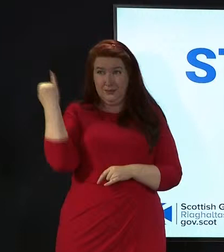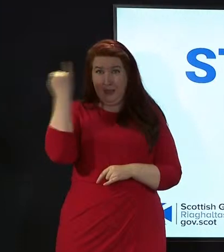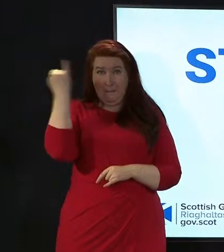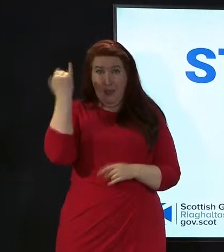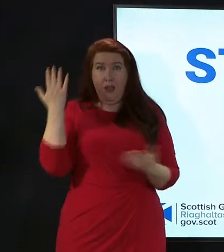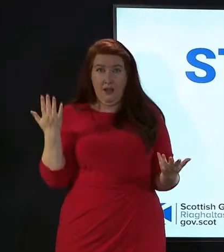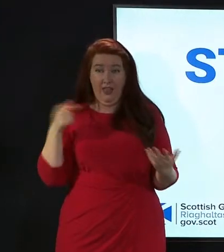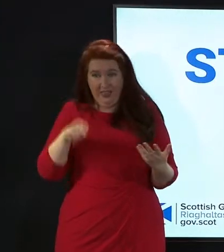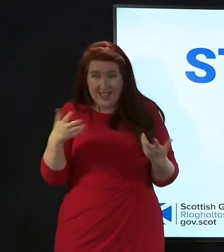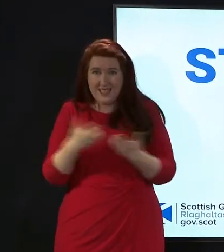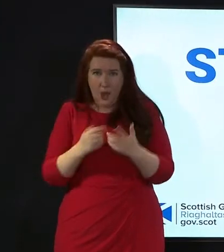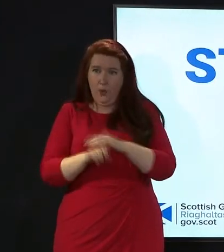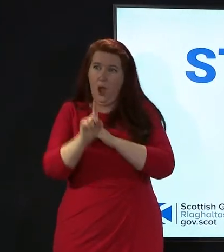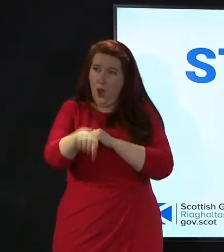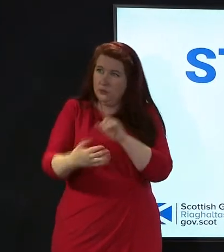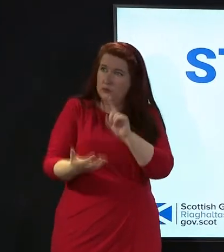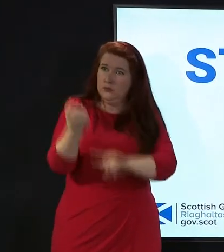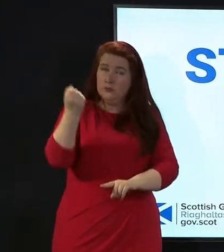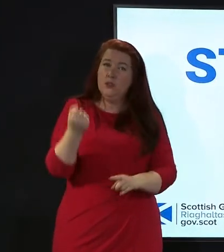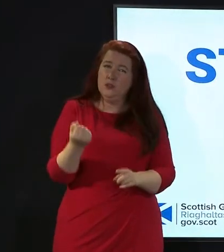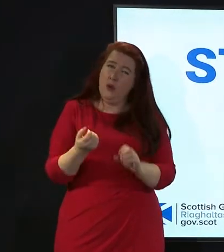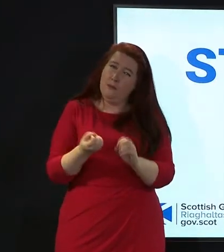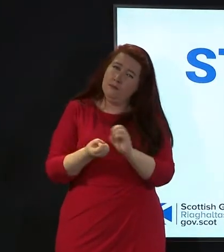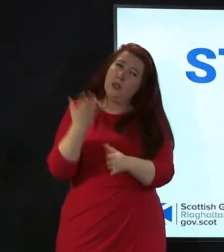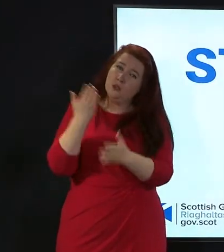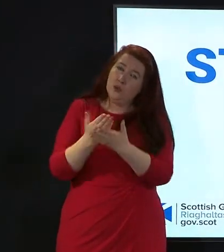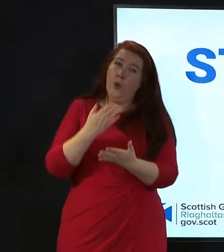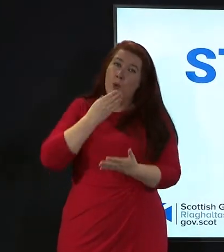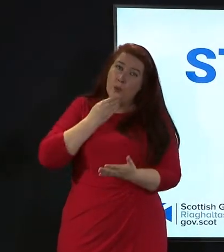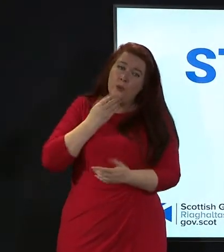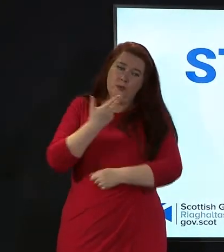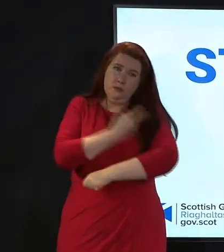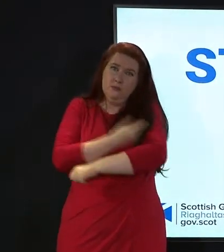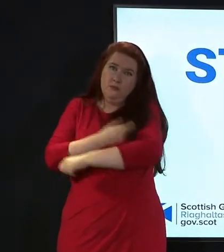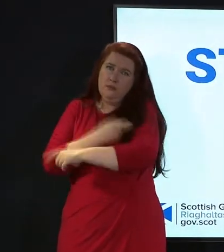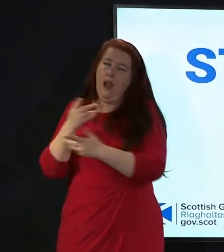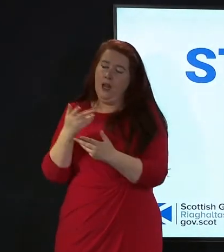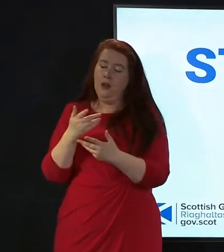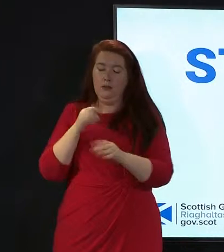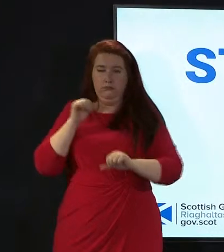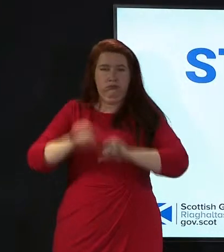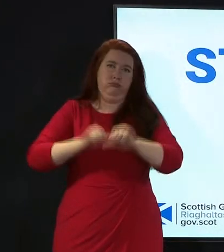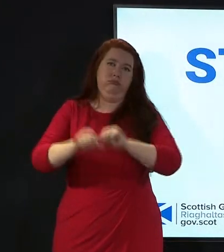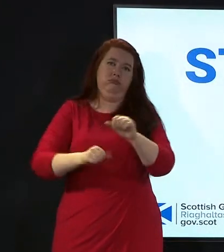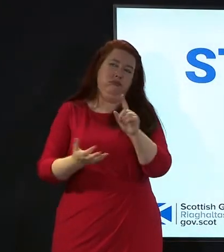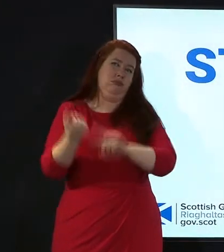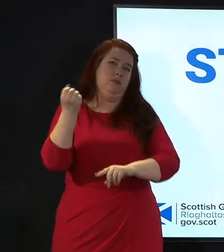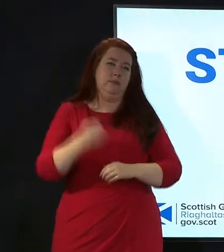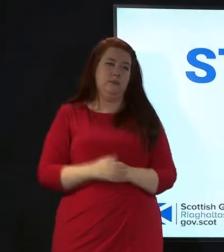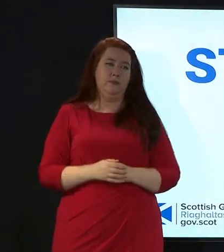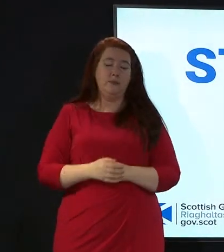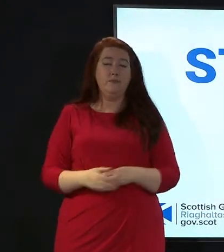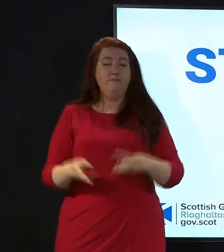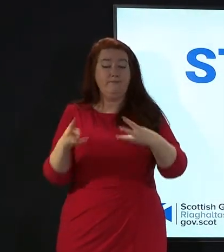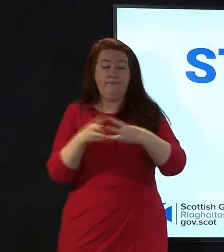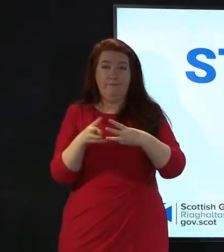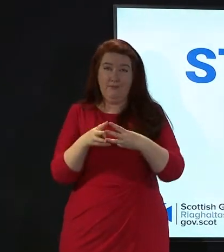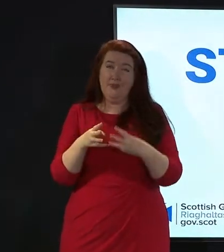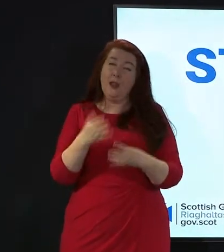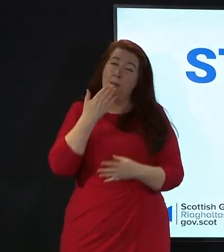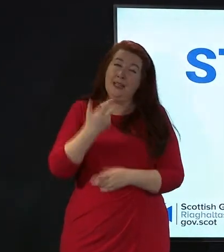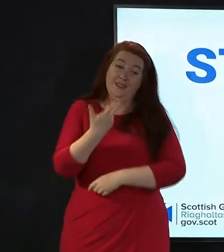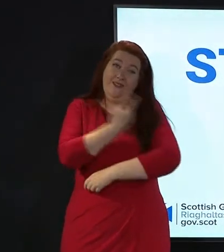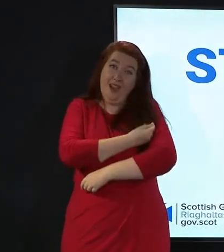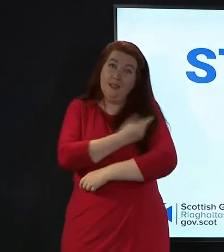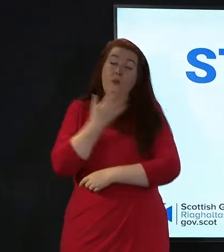make full use of it and get out of this as quickly as possible. So these are the three points I want to stress. Get vaccinated